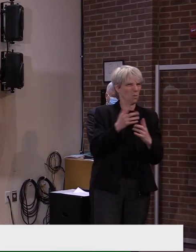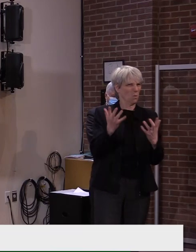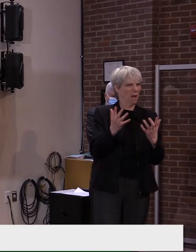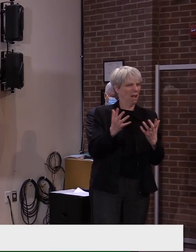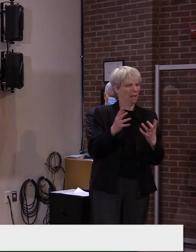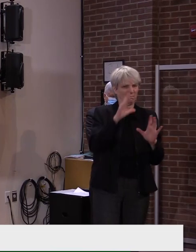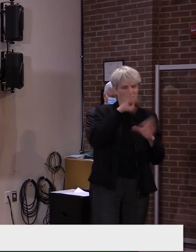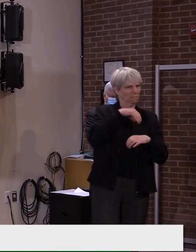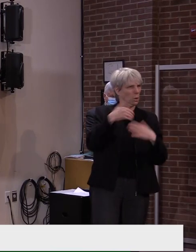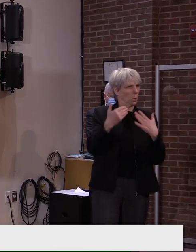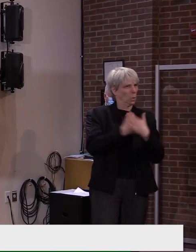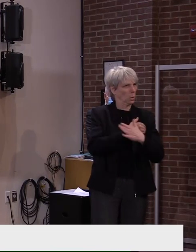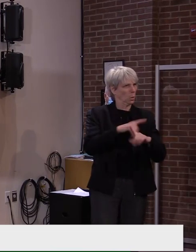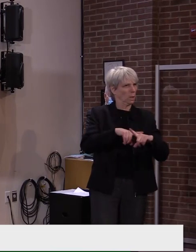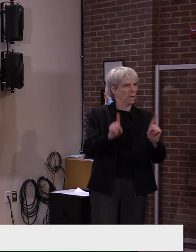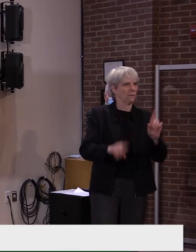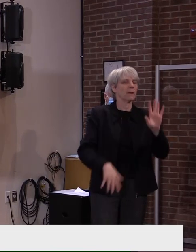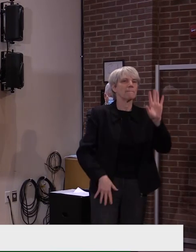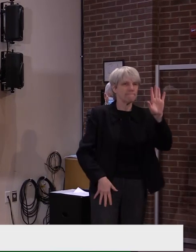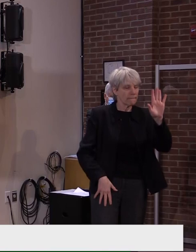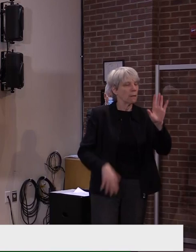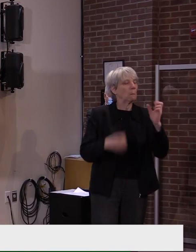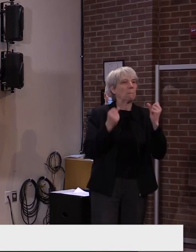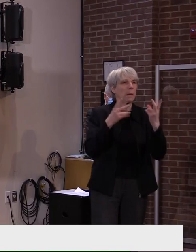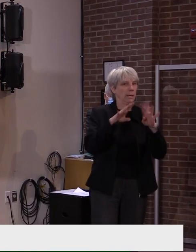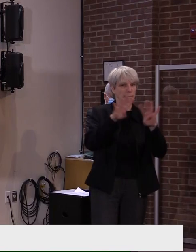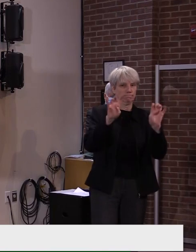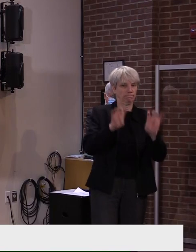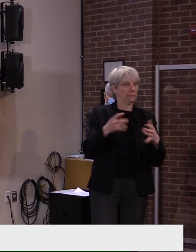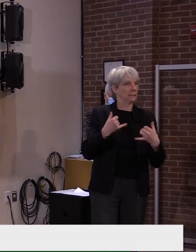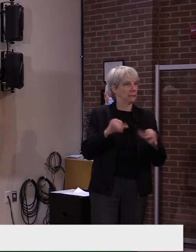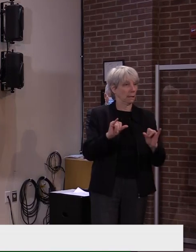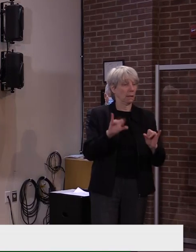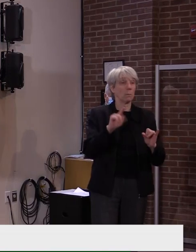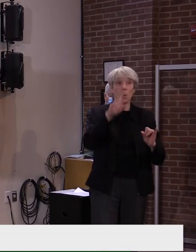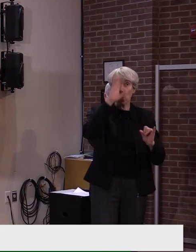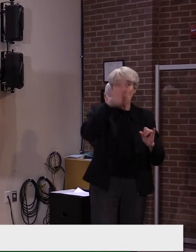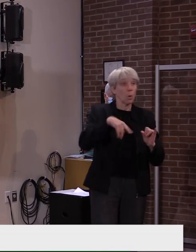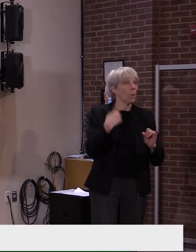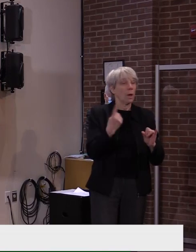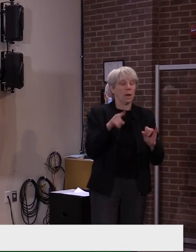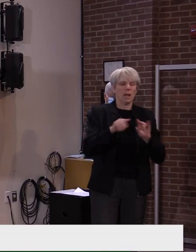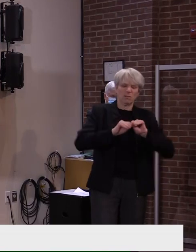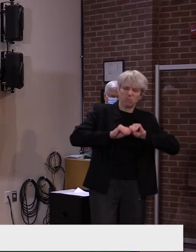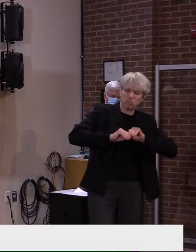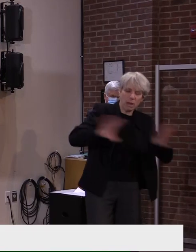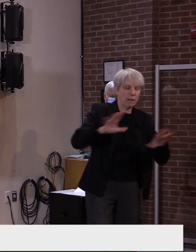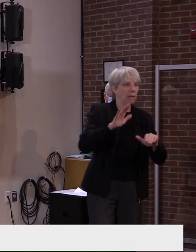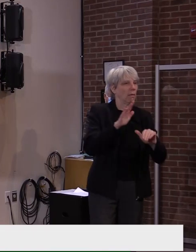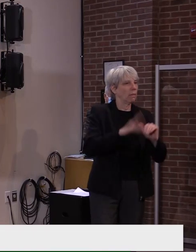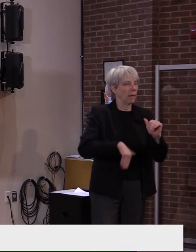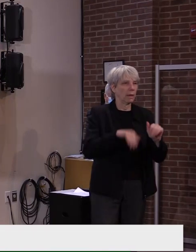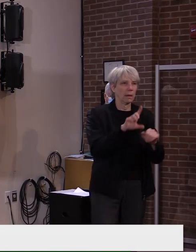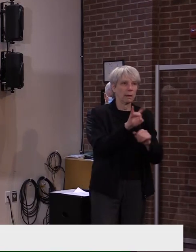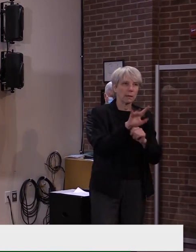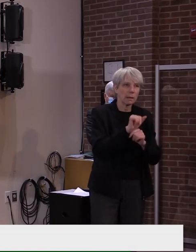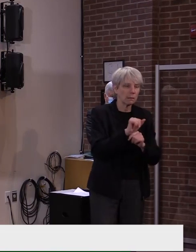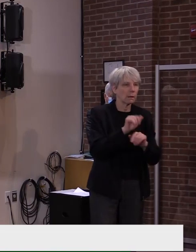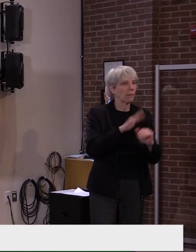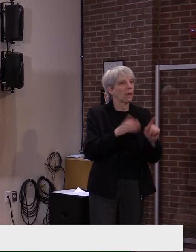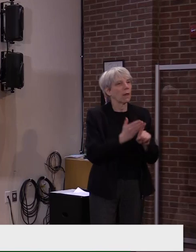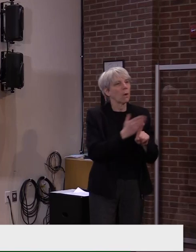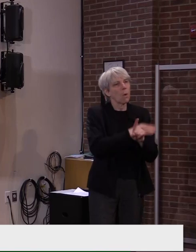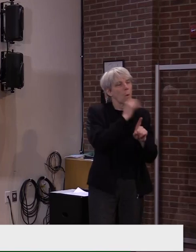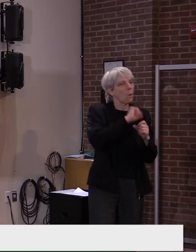is here, and it's the most contagious version of the virus yet. While it's already becoming the most